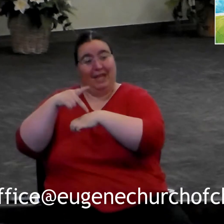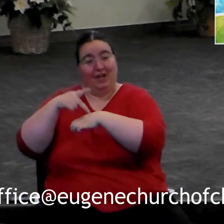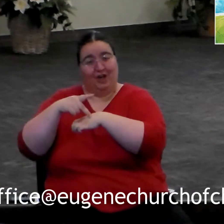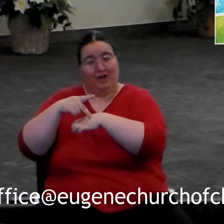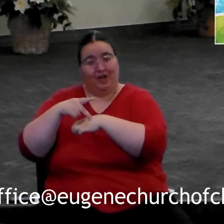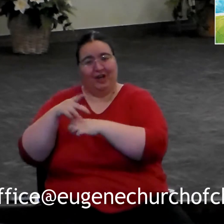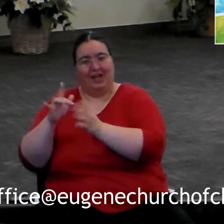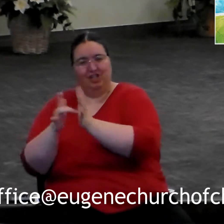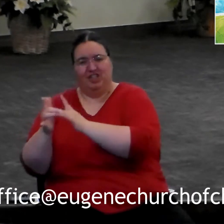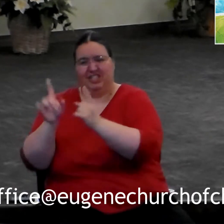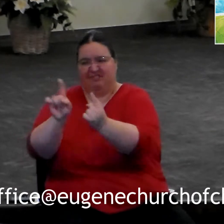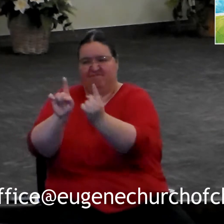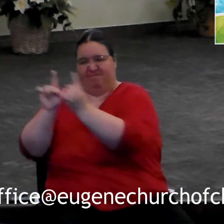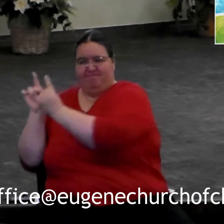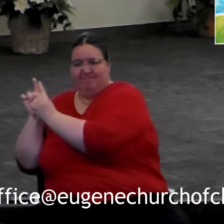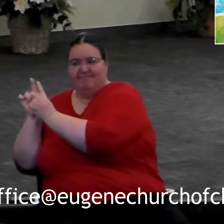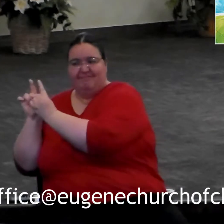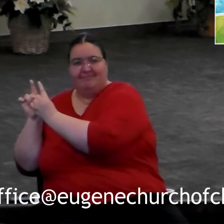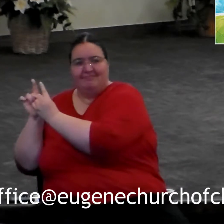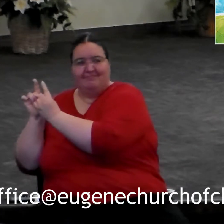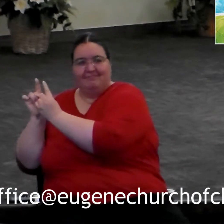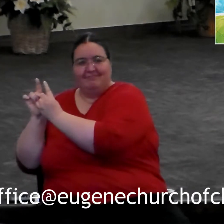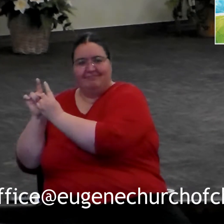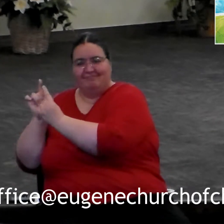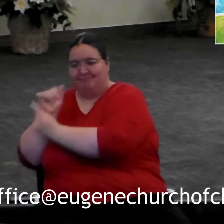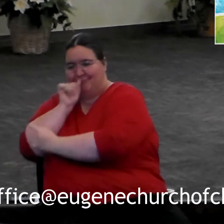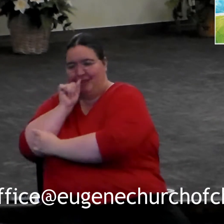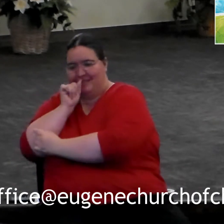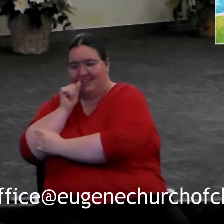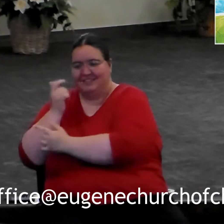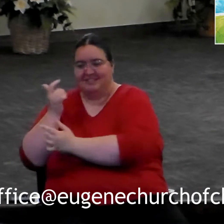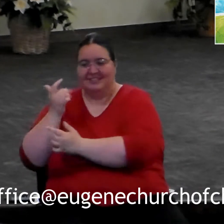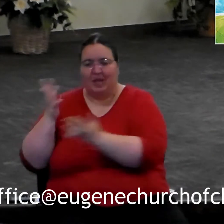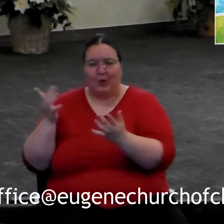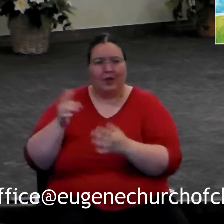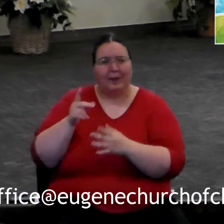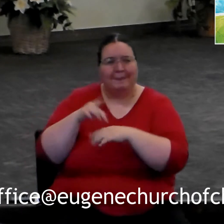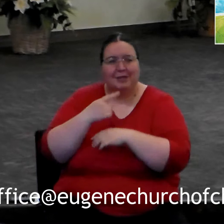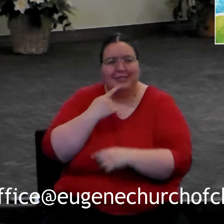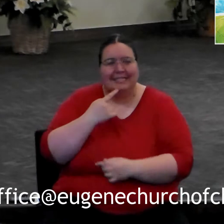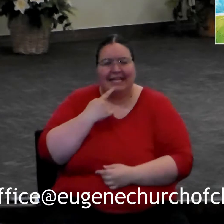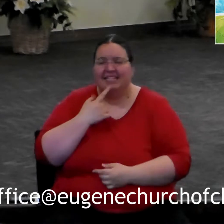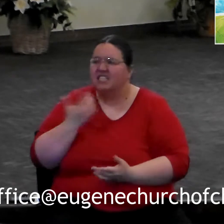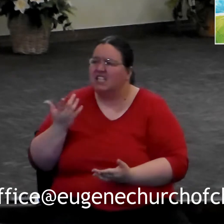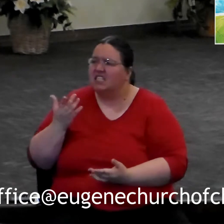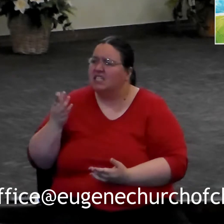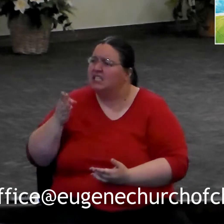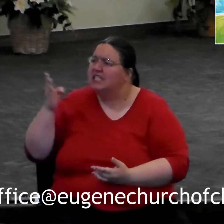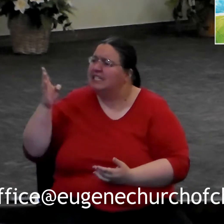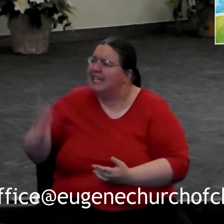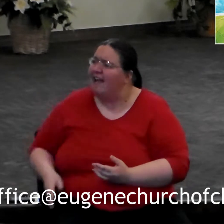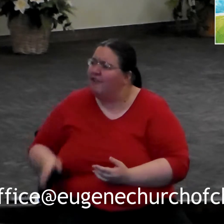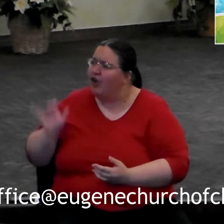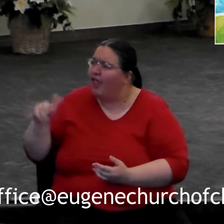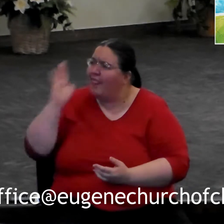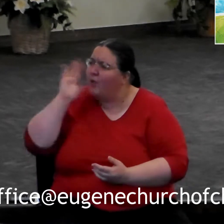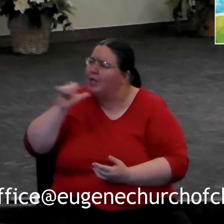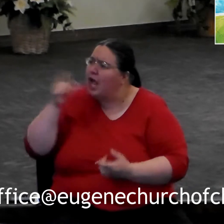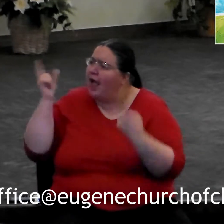also learn the negative side of this, which is, he says, never Lord, this shall never happen to you. What shall never happen to you? The thing you've just said is going to happen to you.